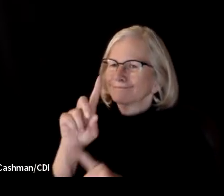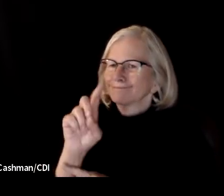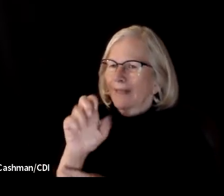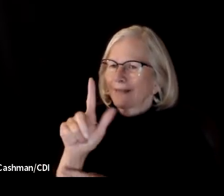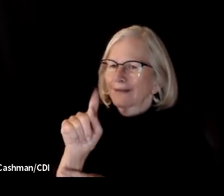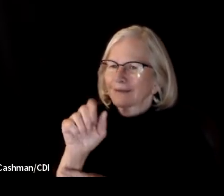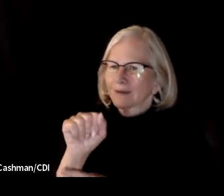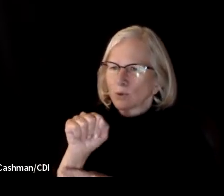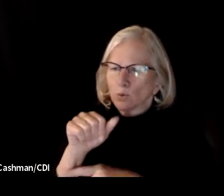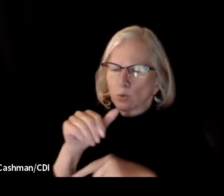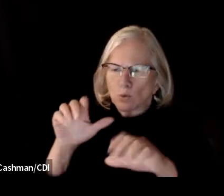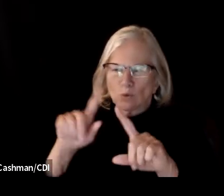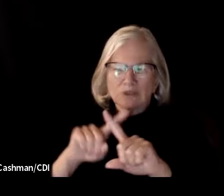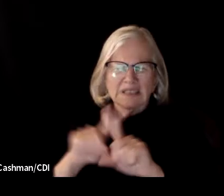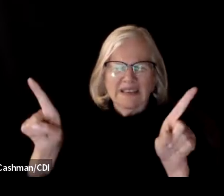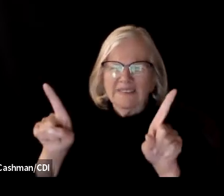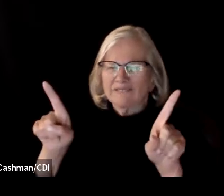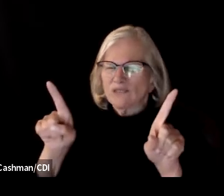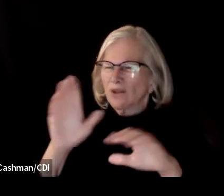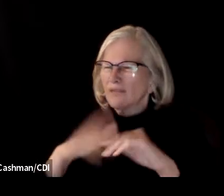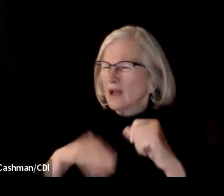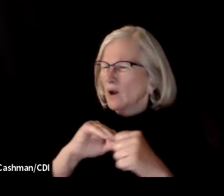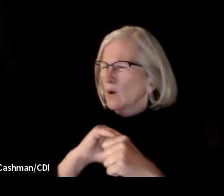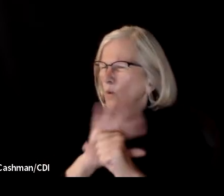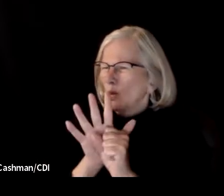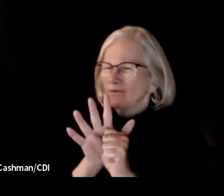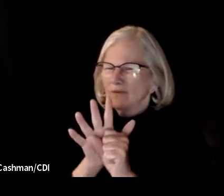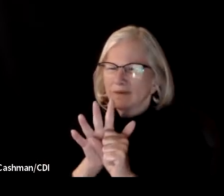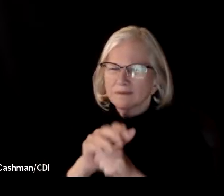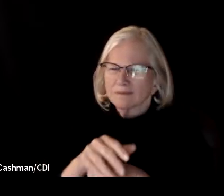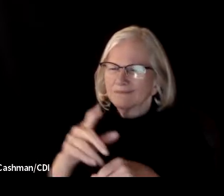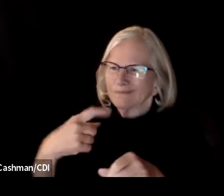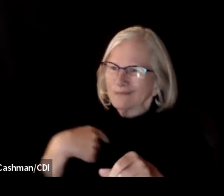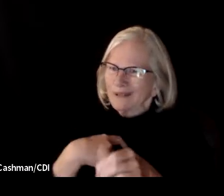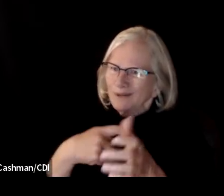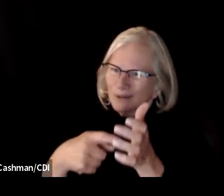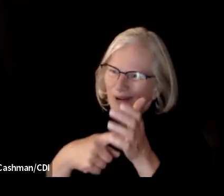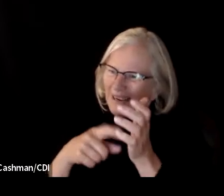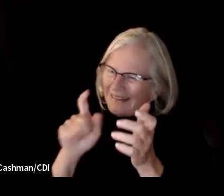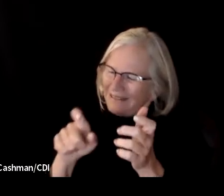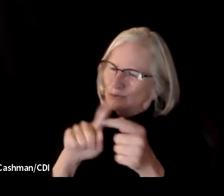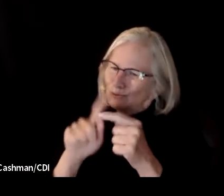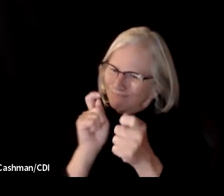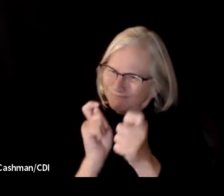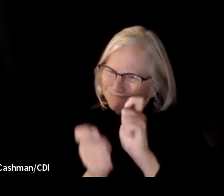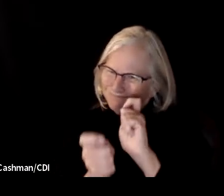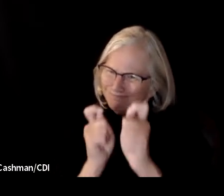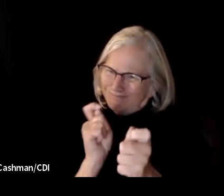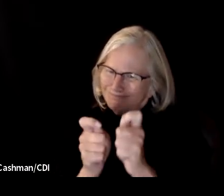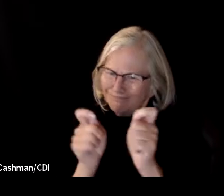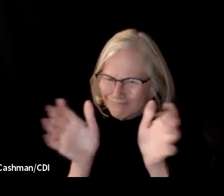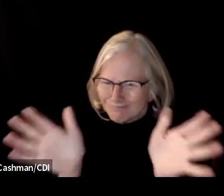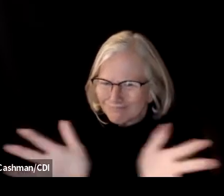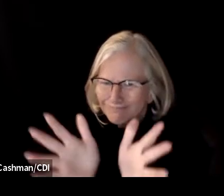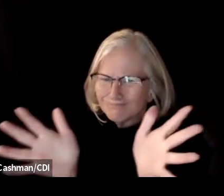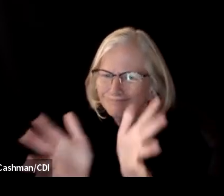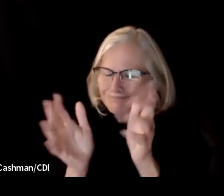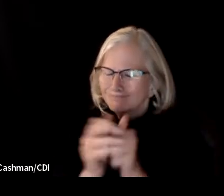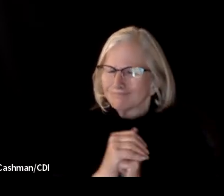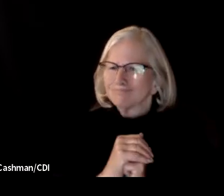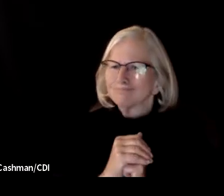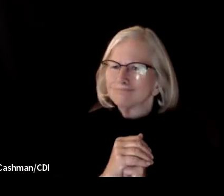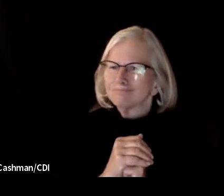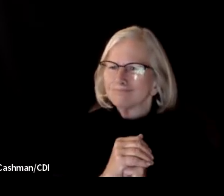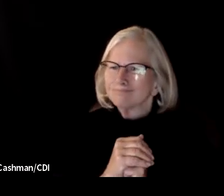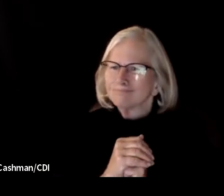that requires some changes in our guidance. And that's exactly how public health is supposed to work. We're supposed to continue